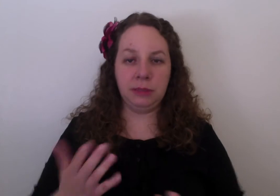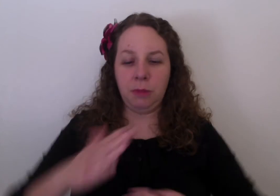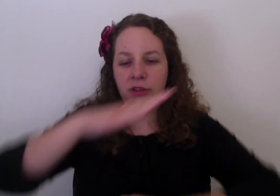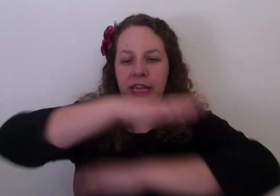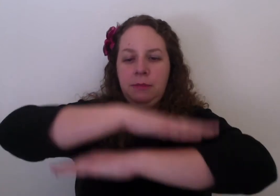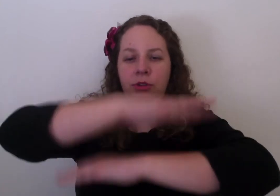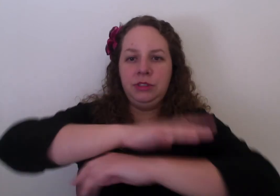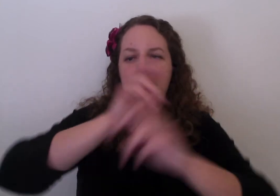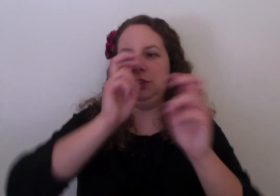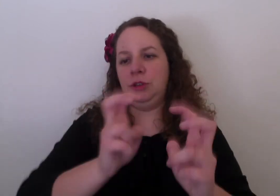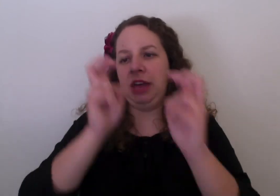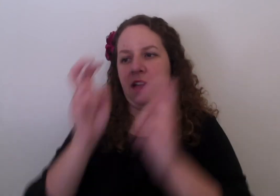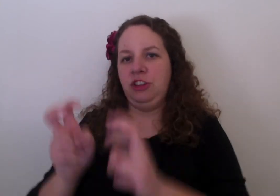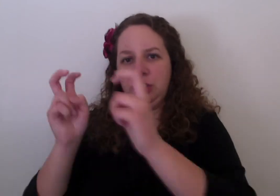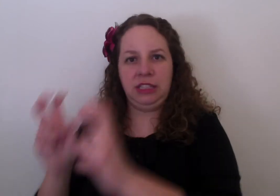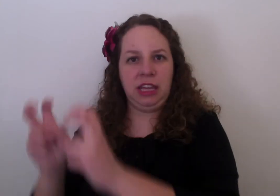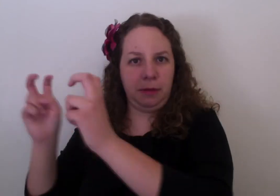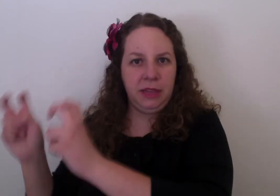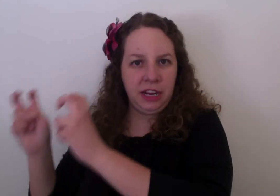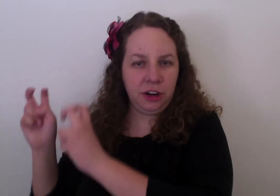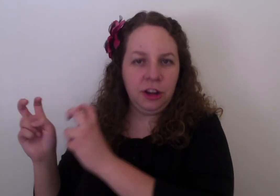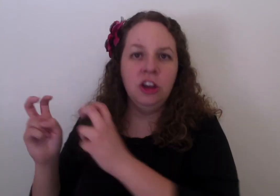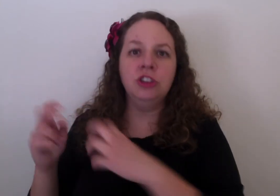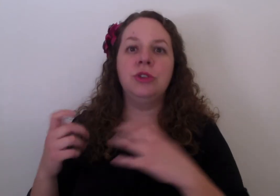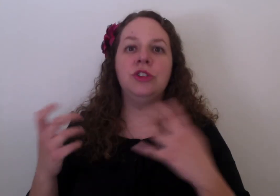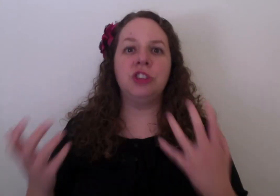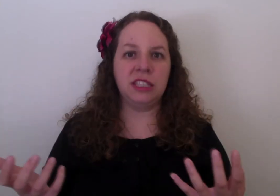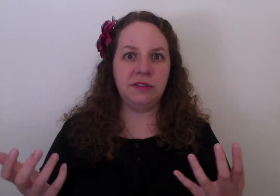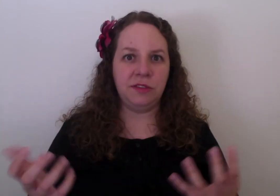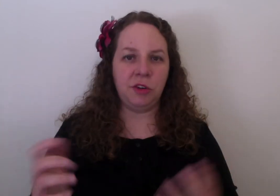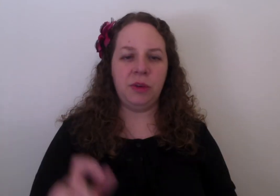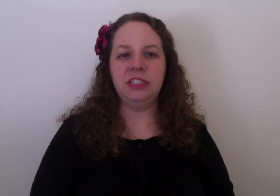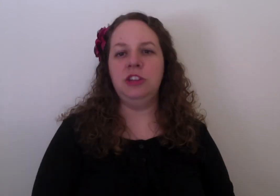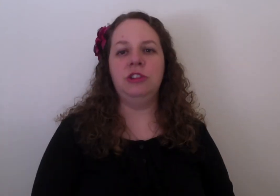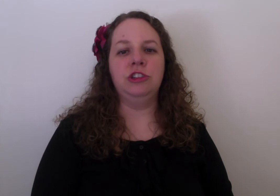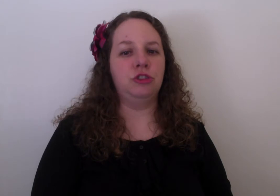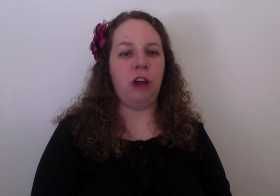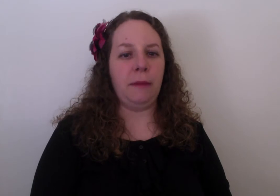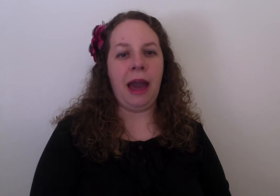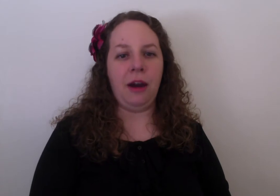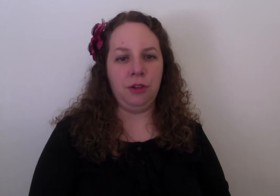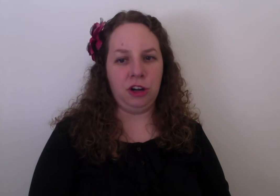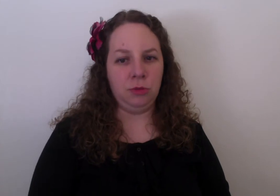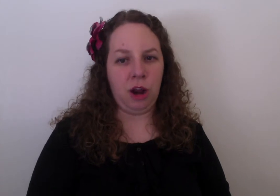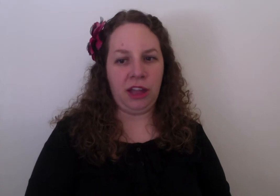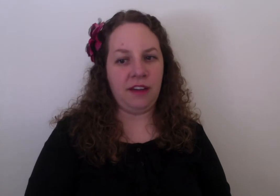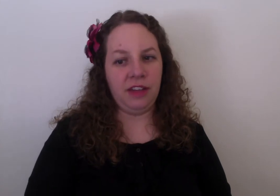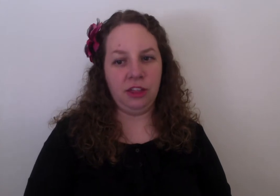small tables, and so they have it just set up here. So there's lots of different ways that you could describe how the Hard Rock Cafe